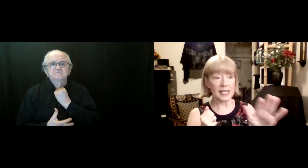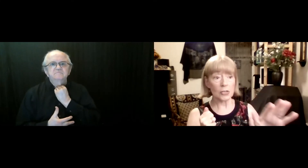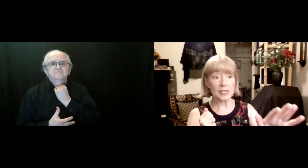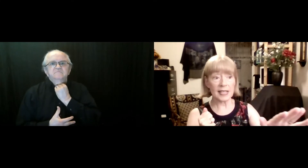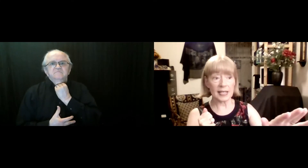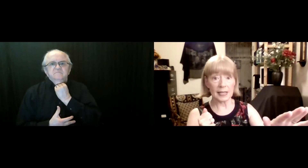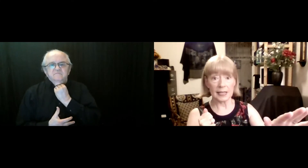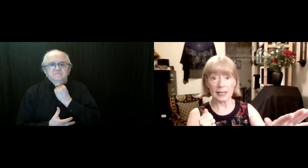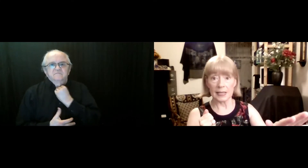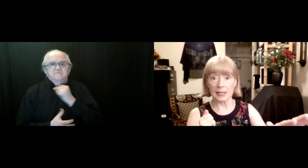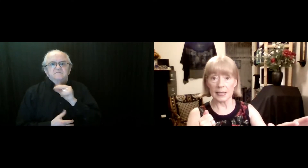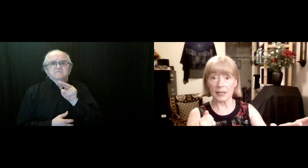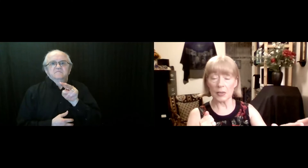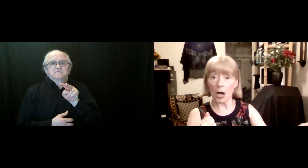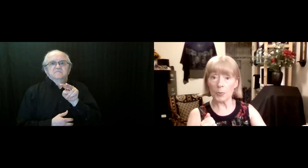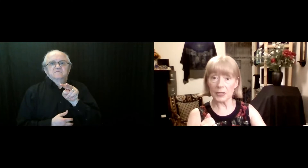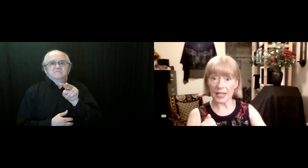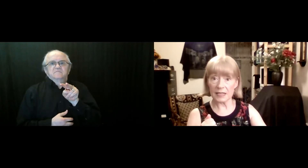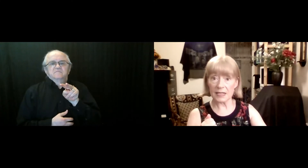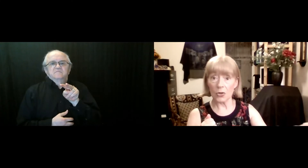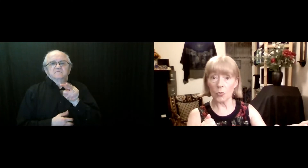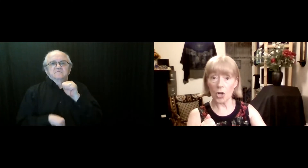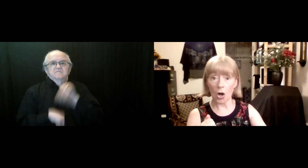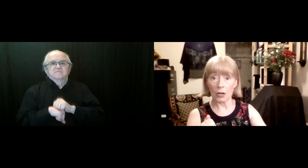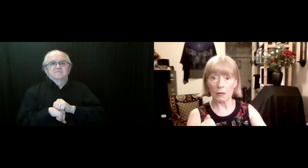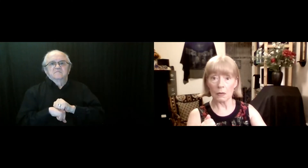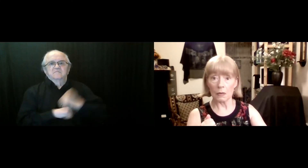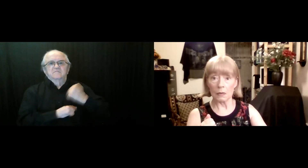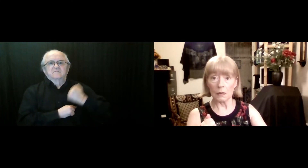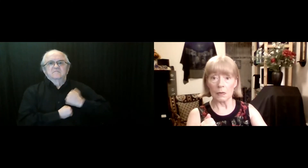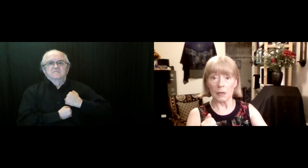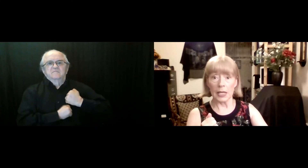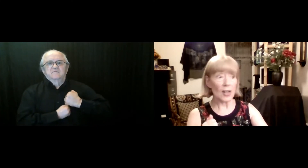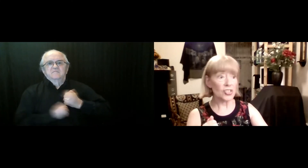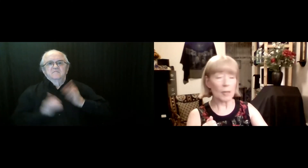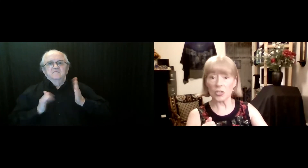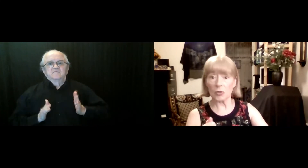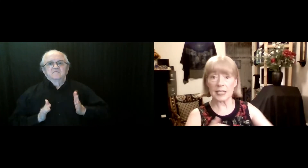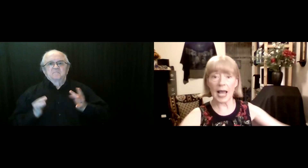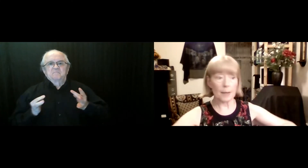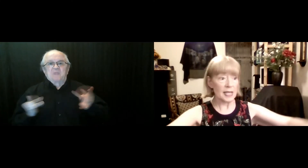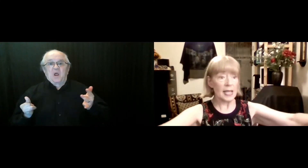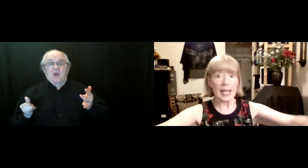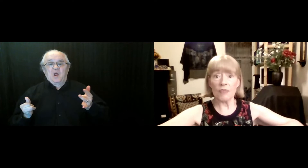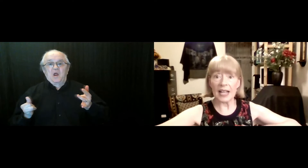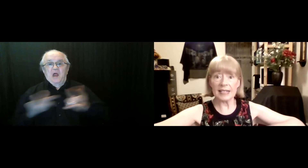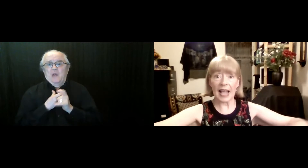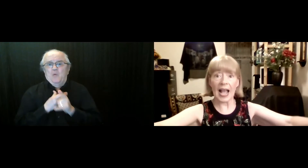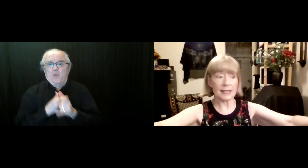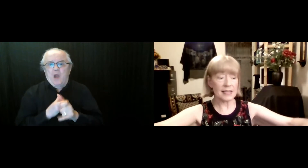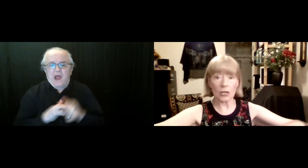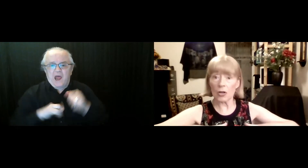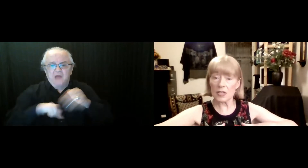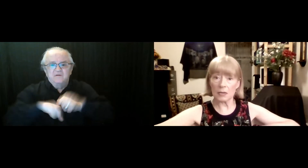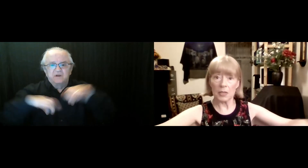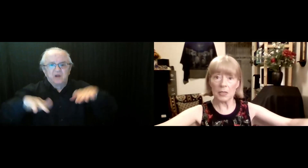because he could see that the marble knights were gone. He rushed up to those slabs. He ran his